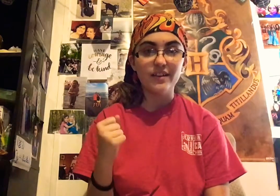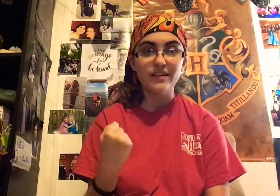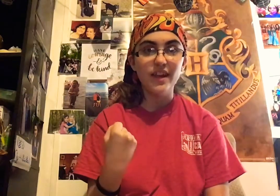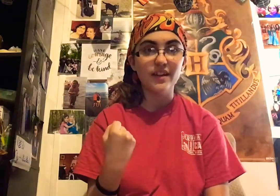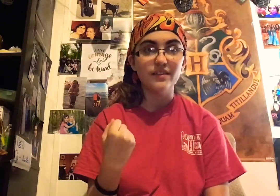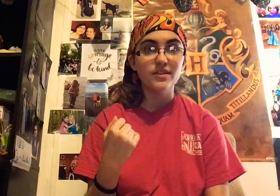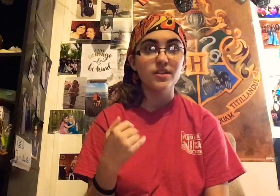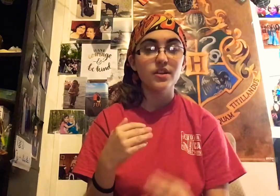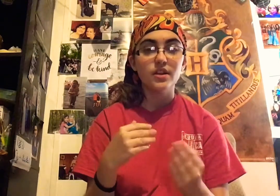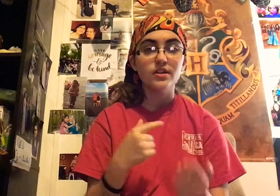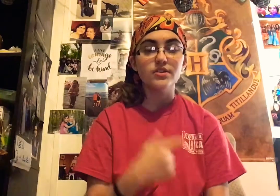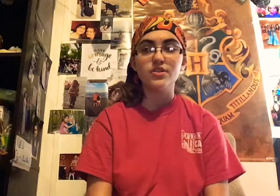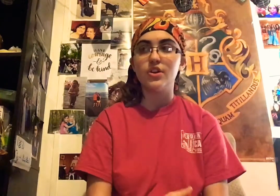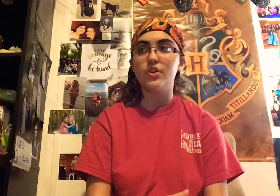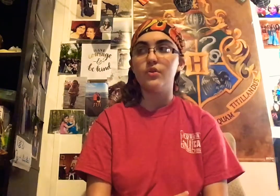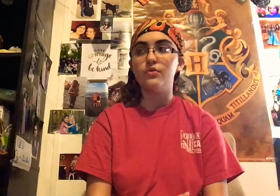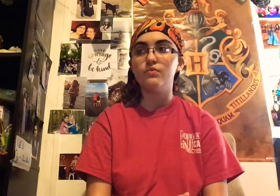Yeah. So